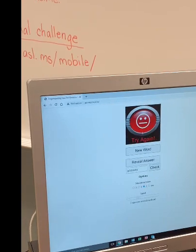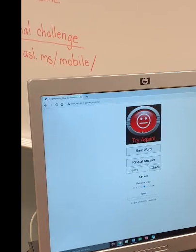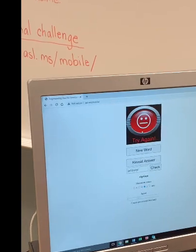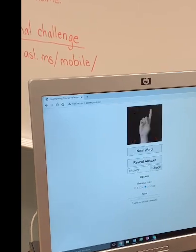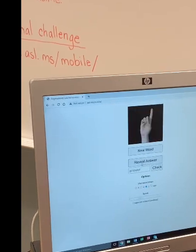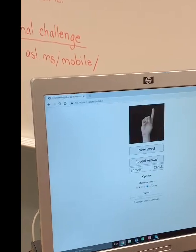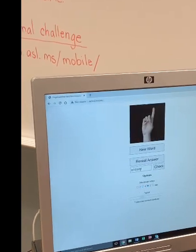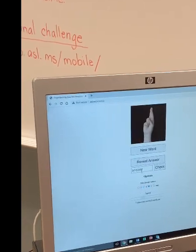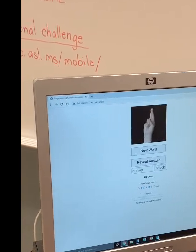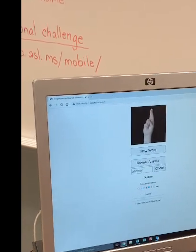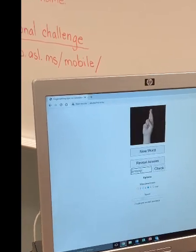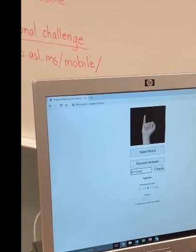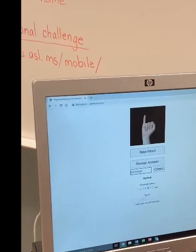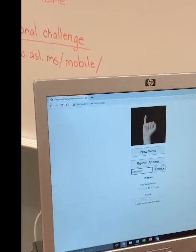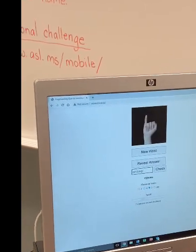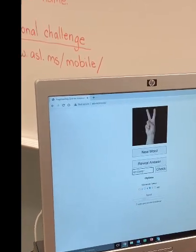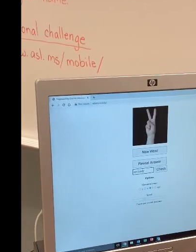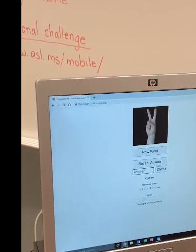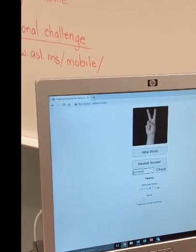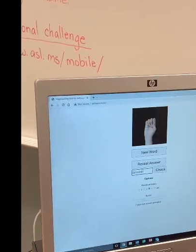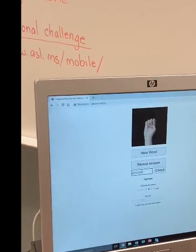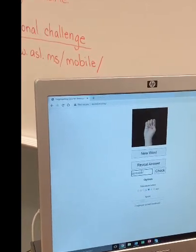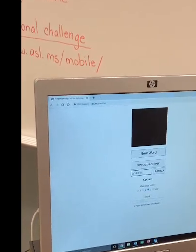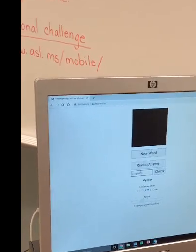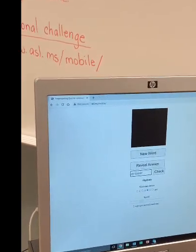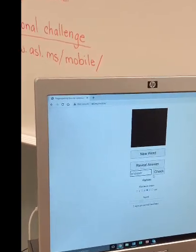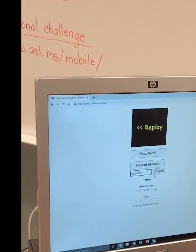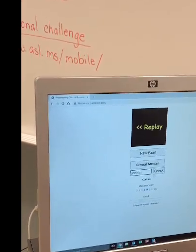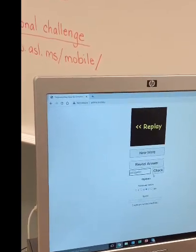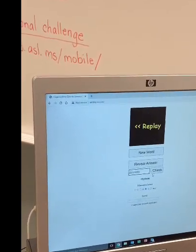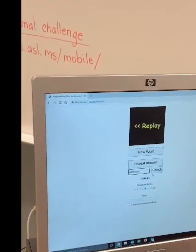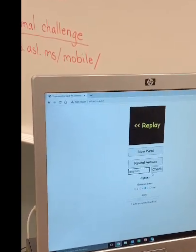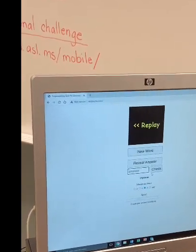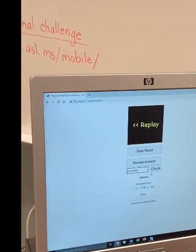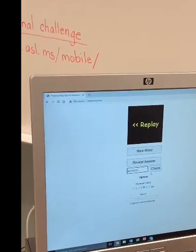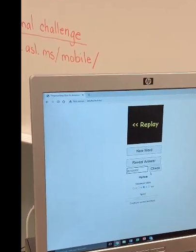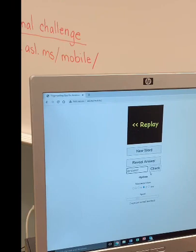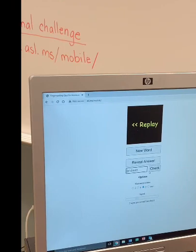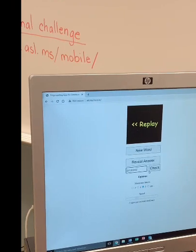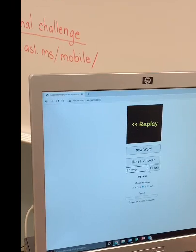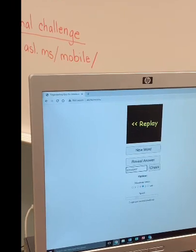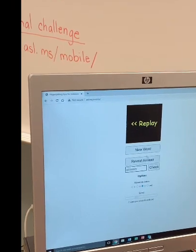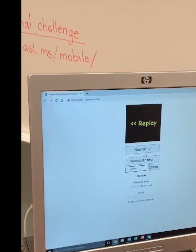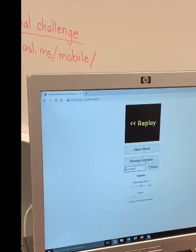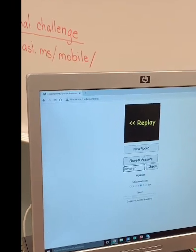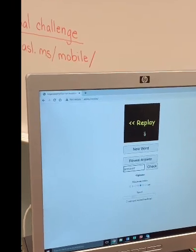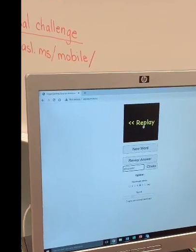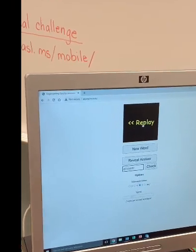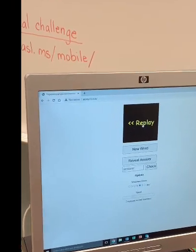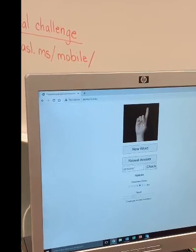And it says try again. So then it shows it to me again, and now I practice. Okay, I'll replay it.